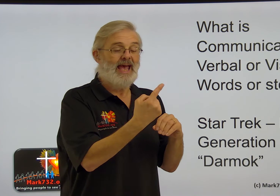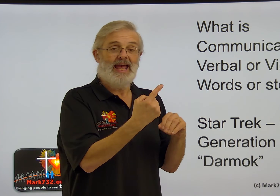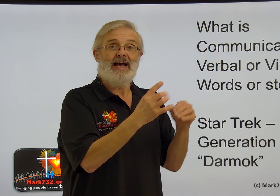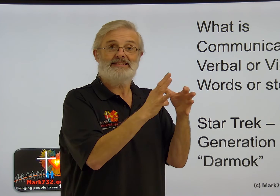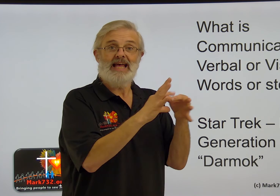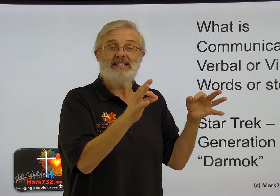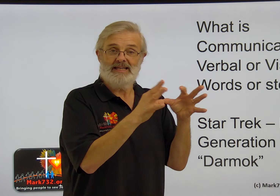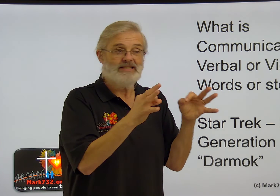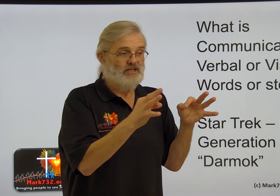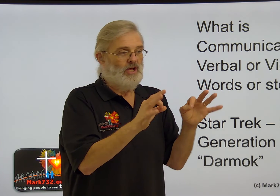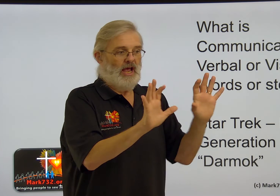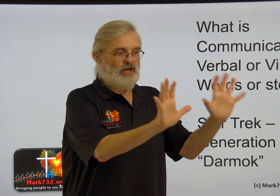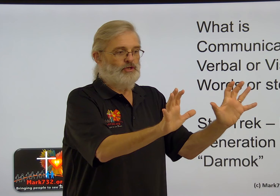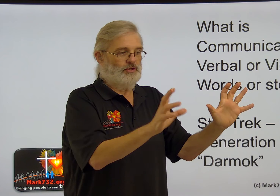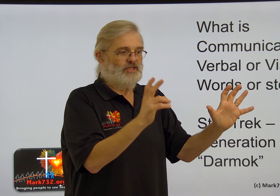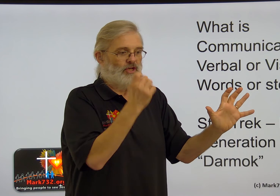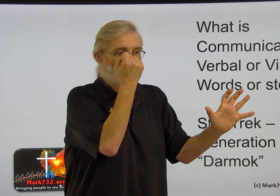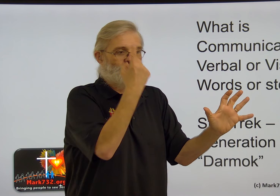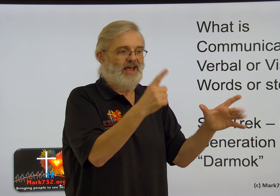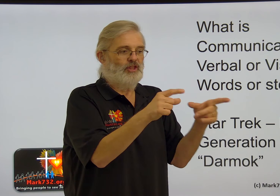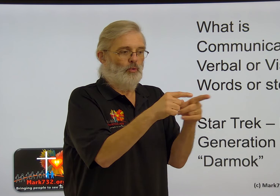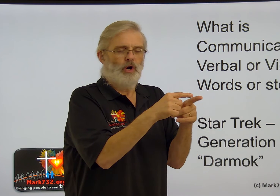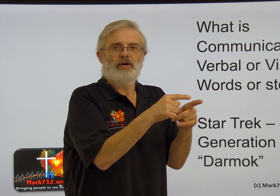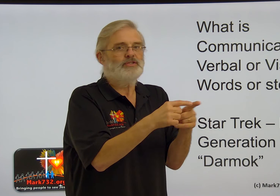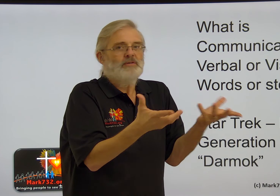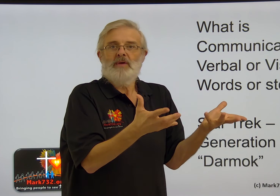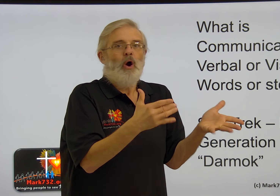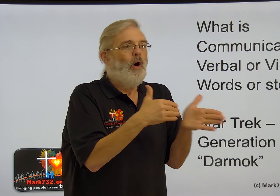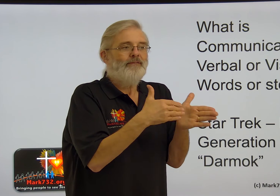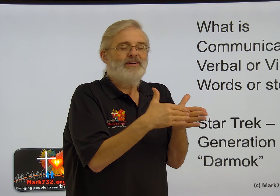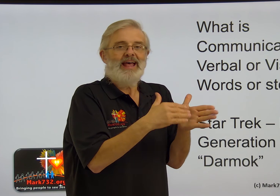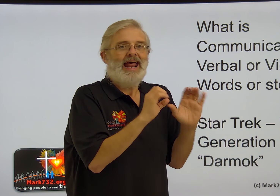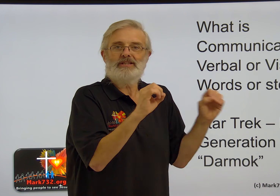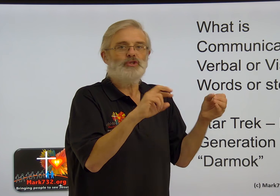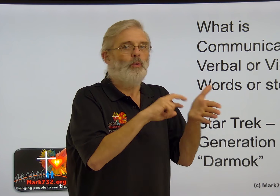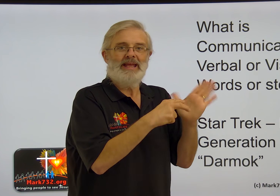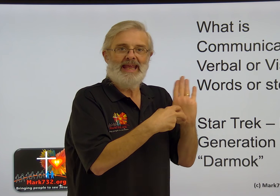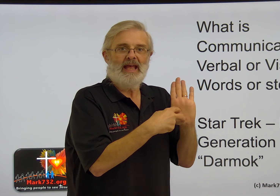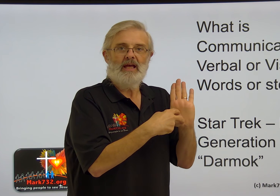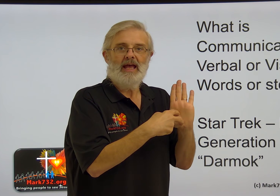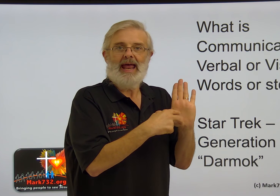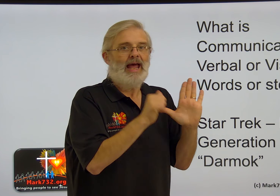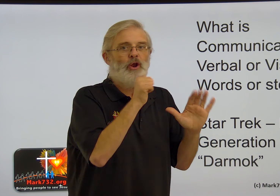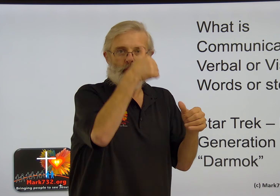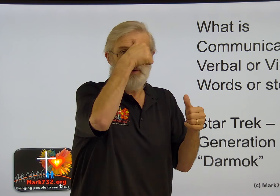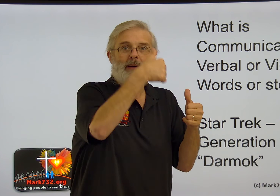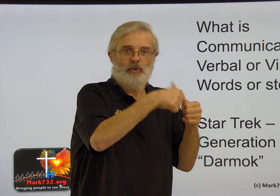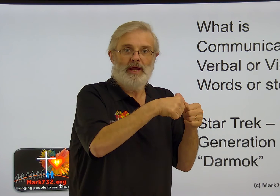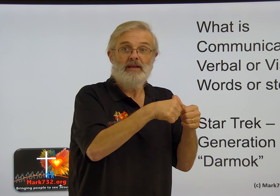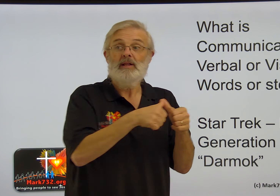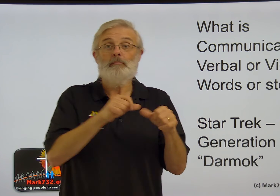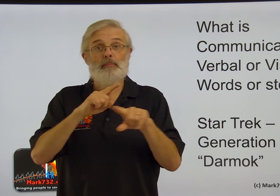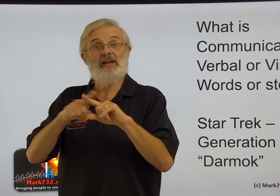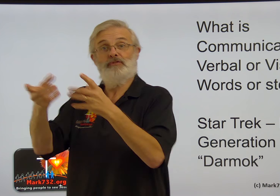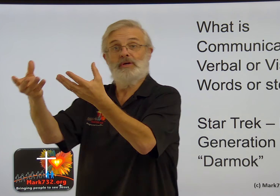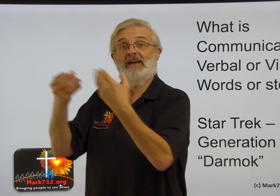a sentence and you just understand the words, often that has no meaning and I don't remember it. But if you give me